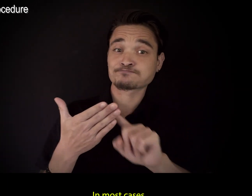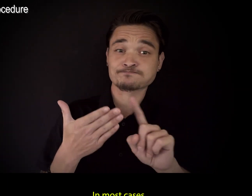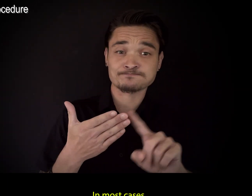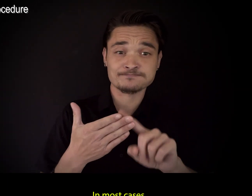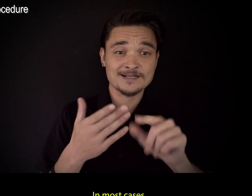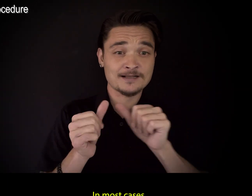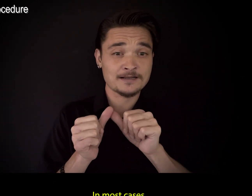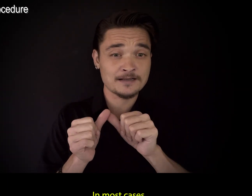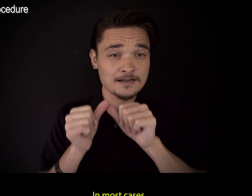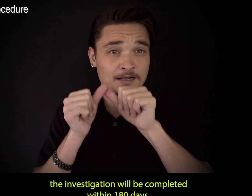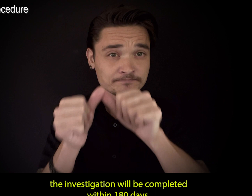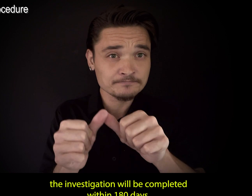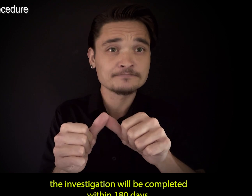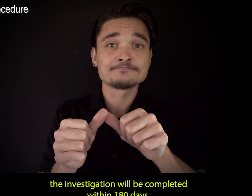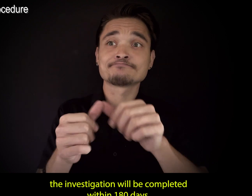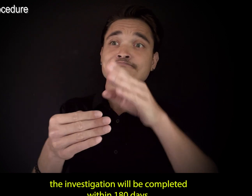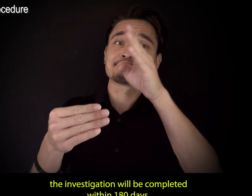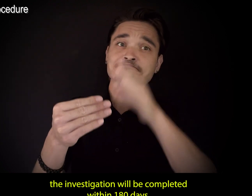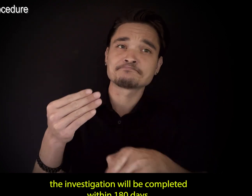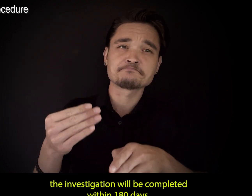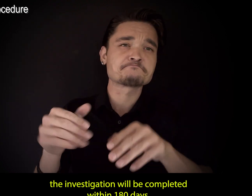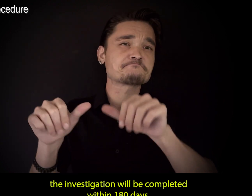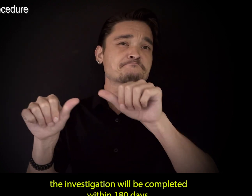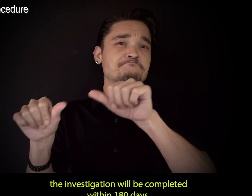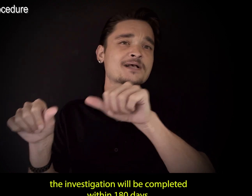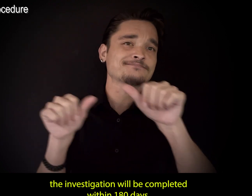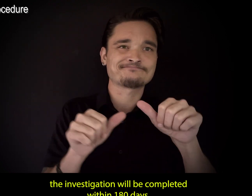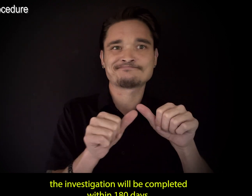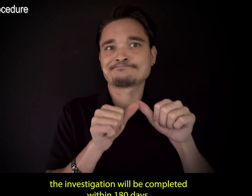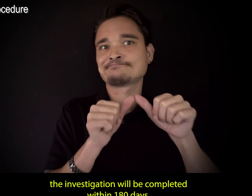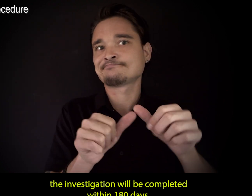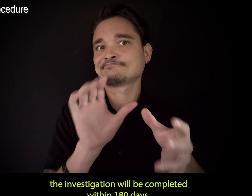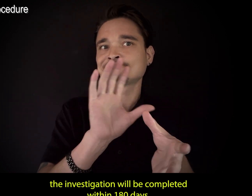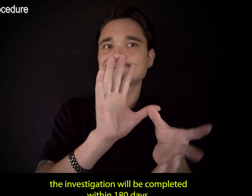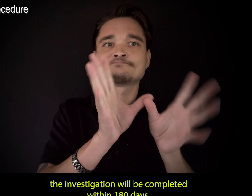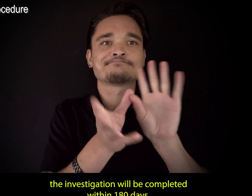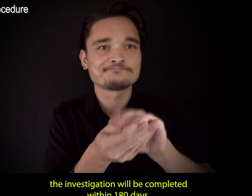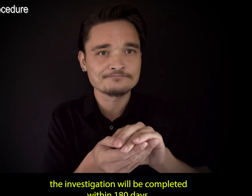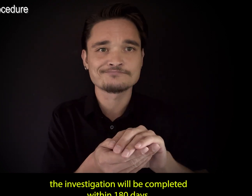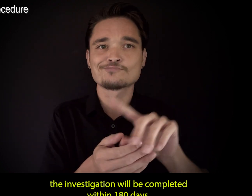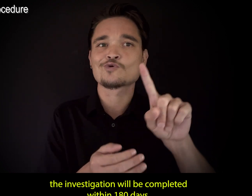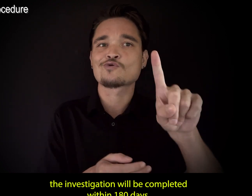In most cases, the investigation will be completed within 180 days.